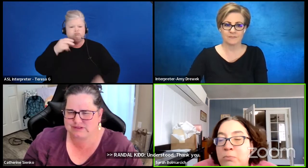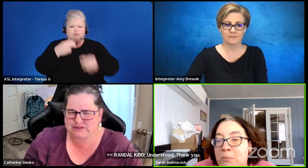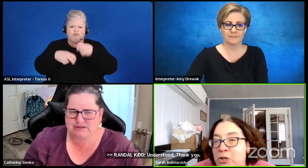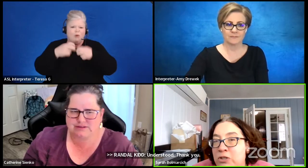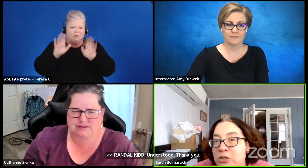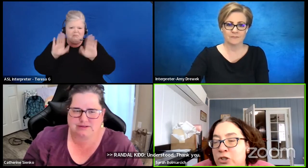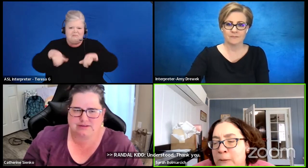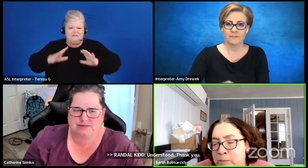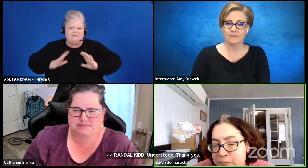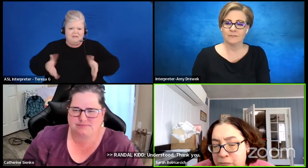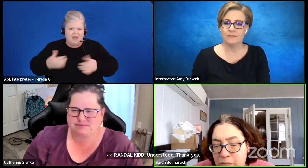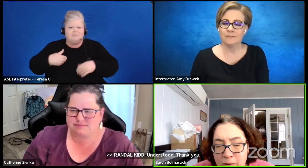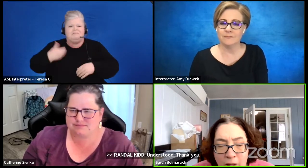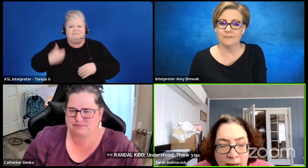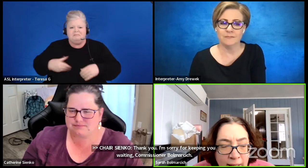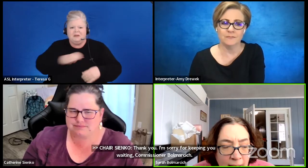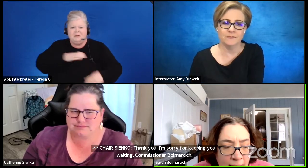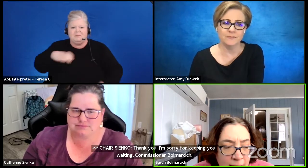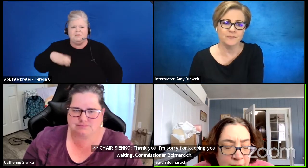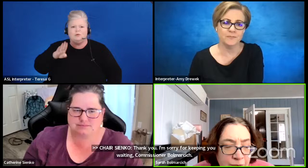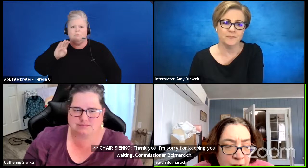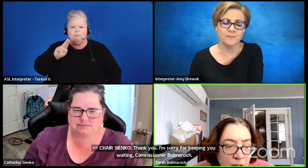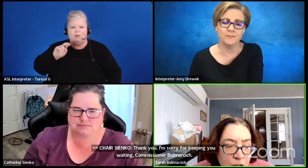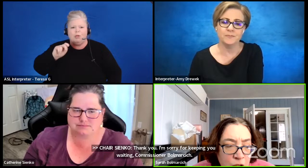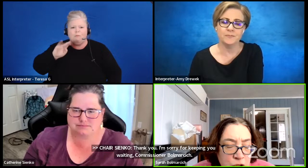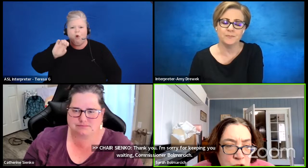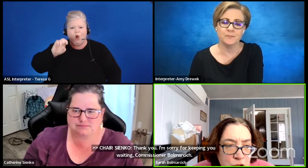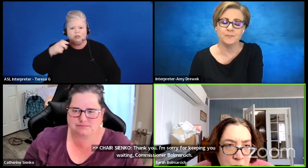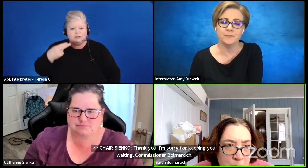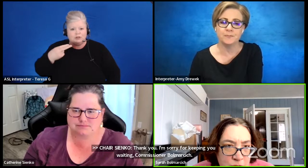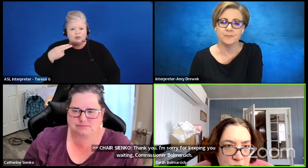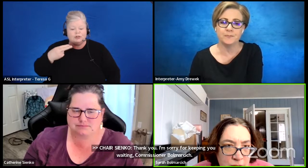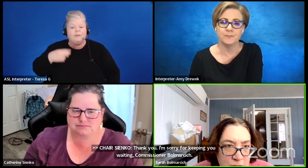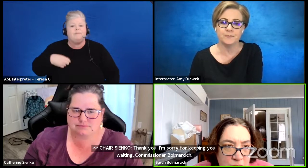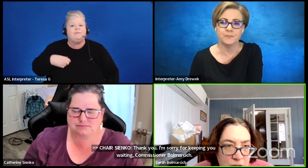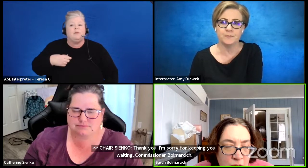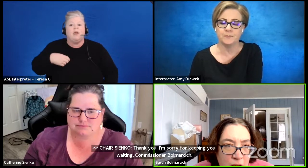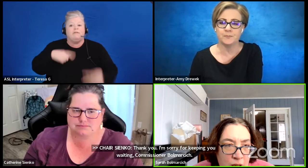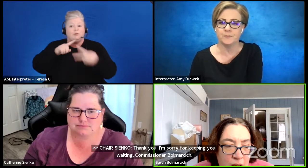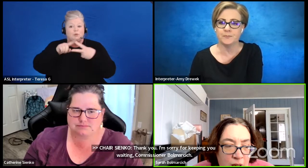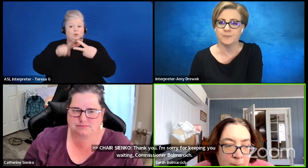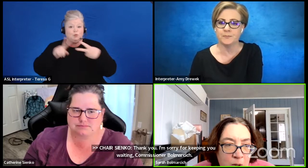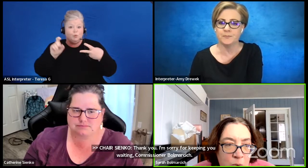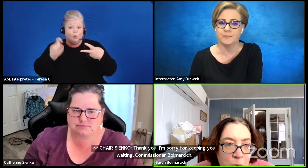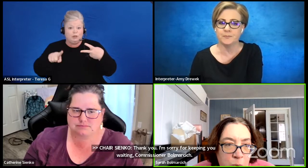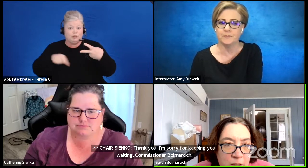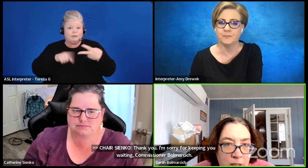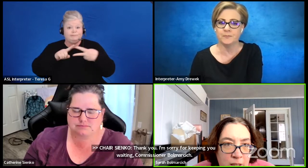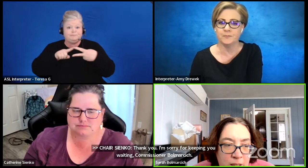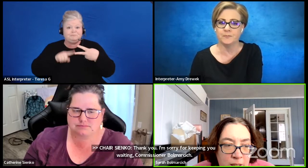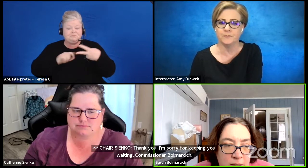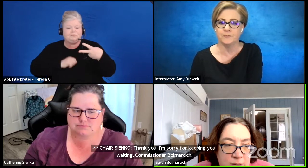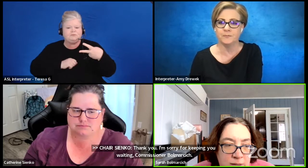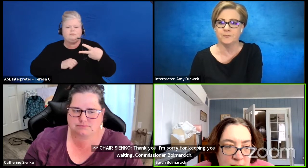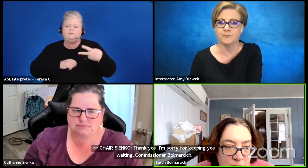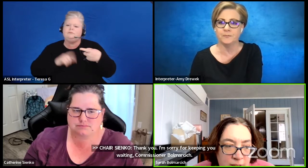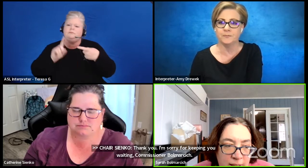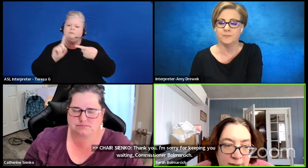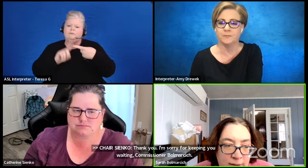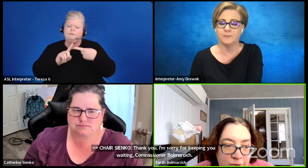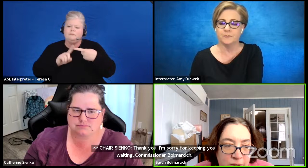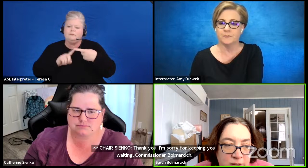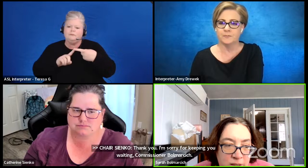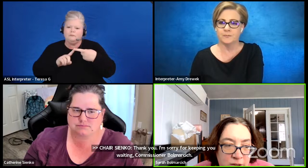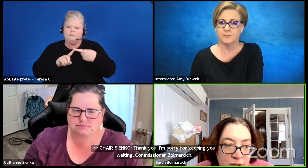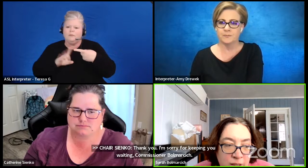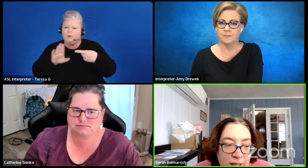is Commissioner Bomarsich. I have two questions. One is, since Sue